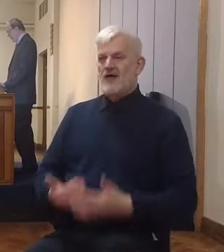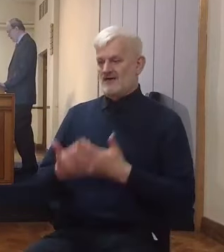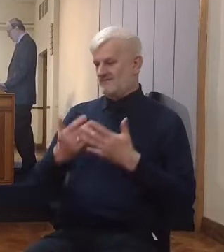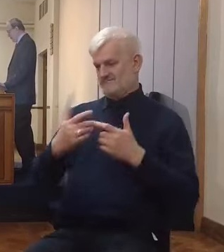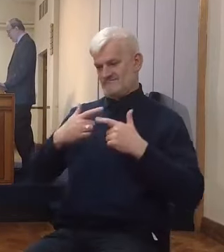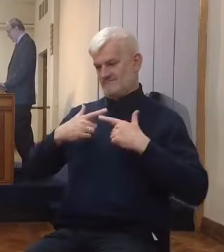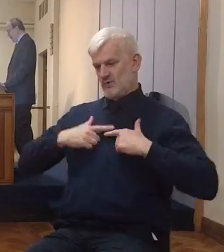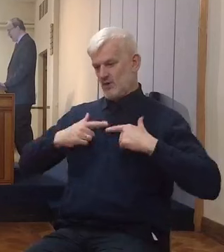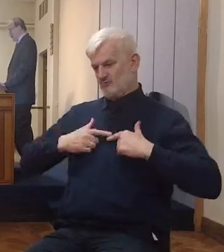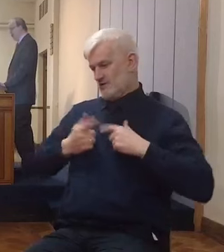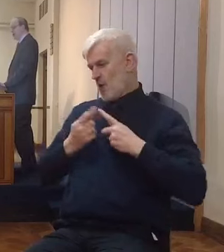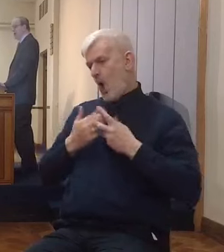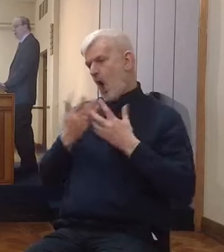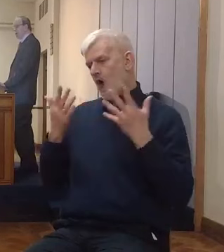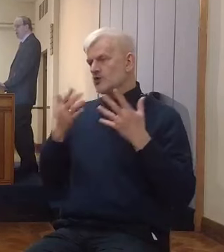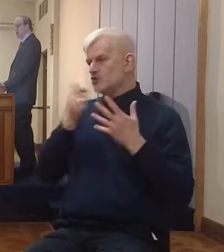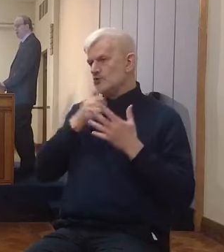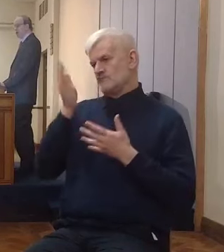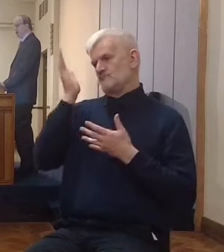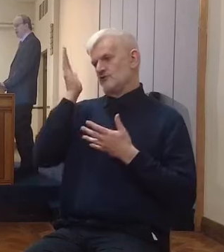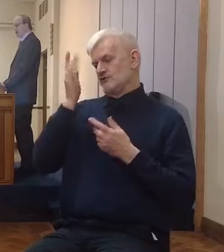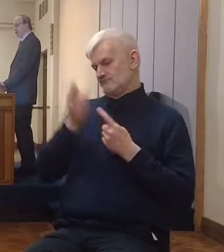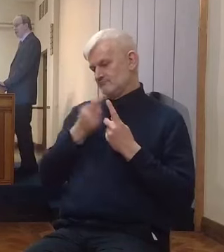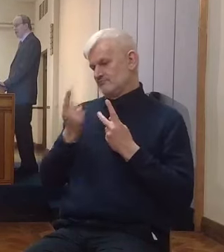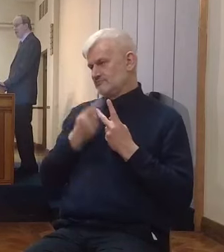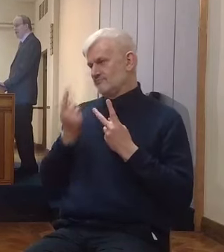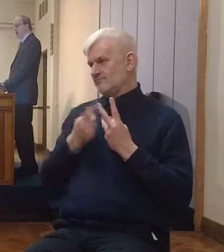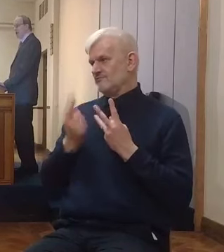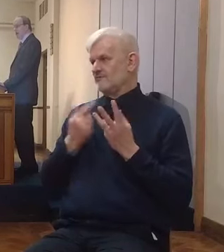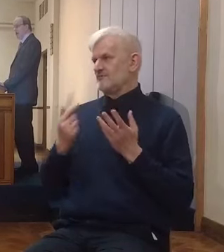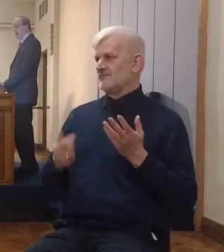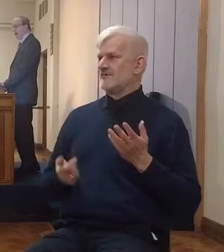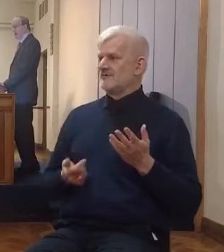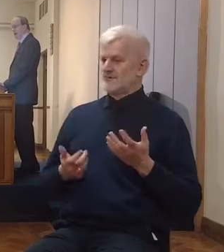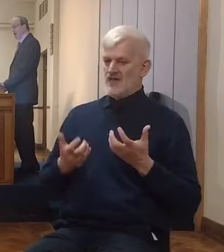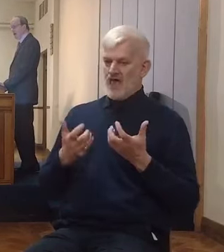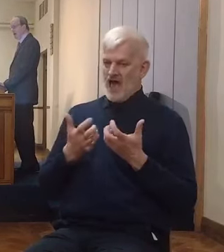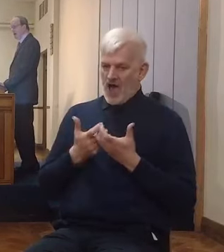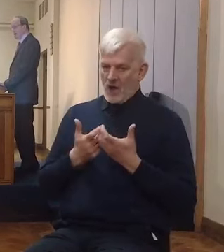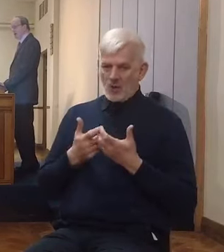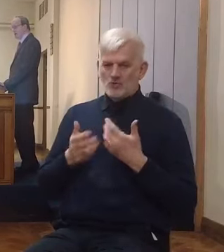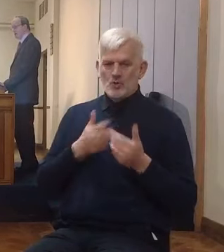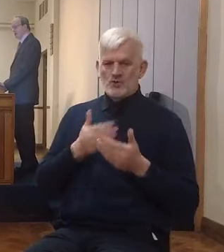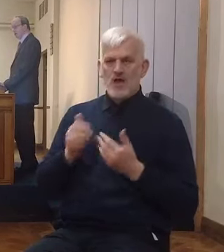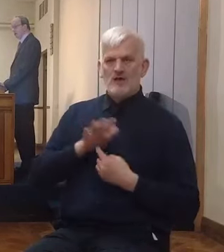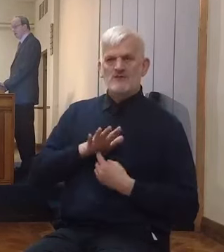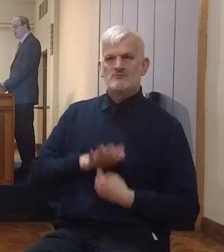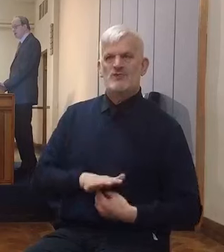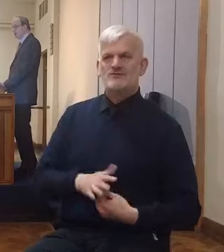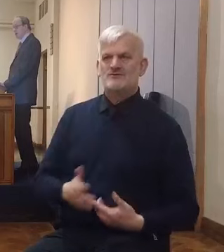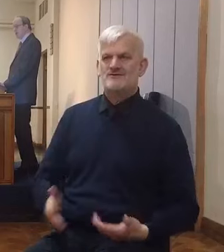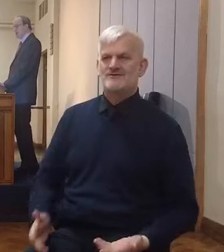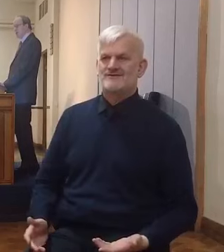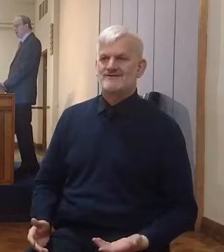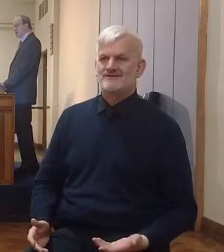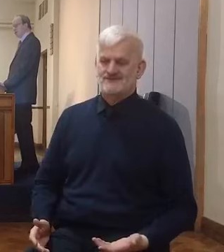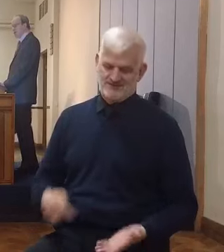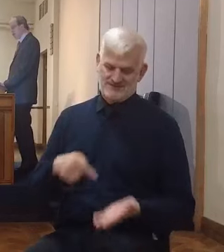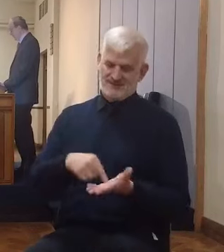great use of this in his Causes and Cure of Melancholy, preached at St.